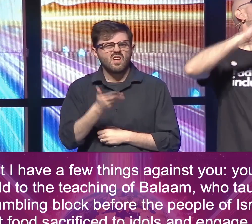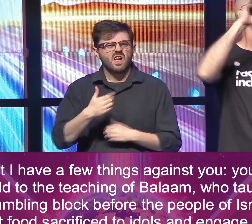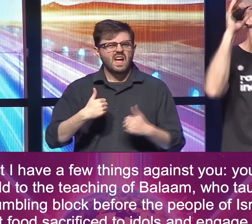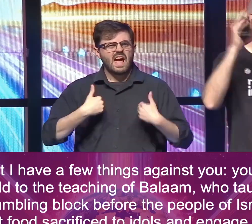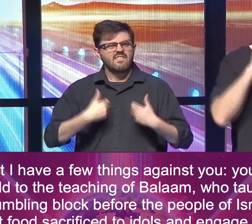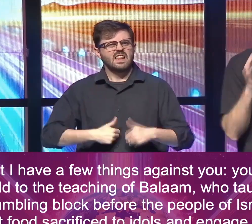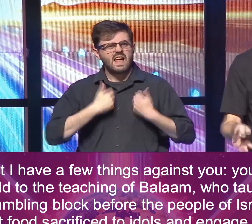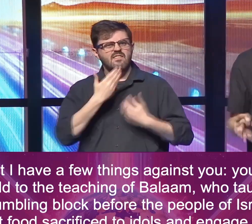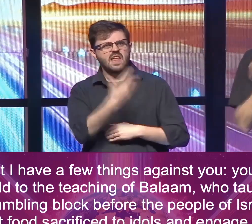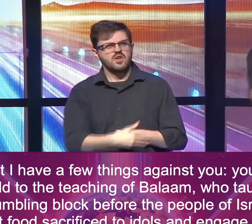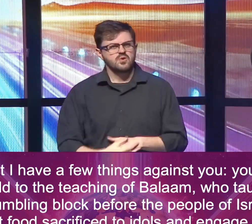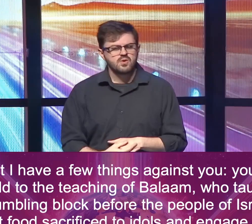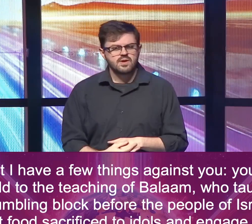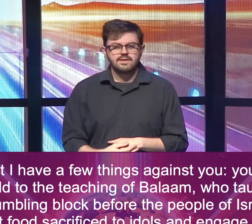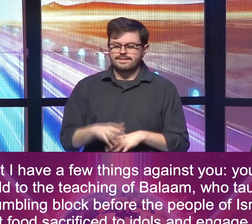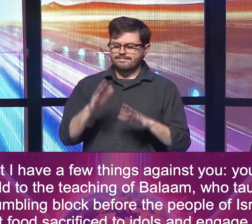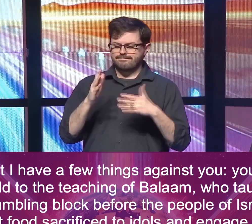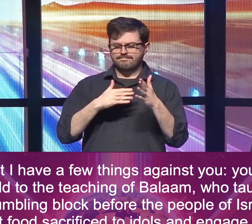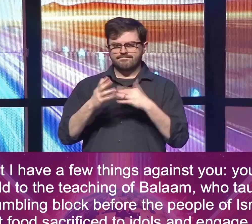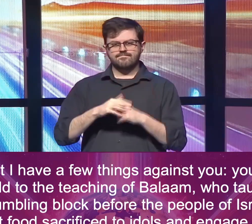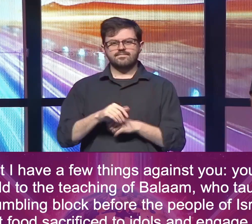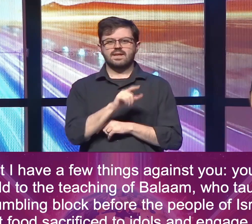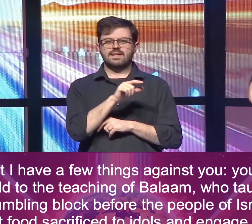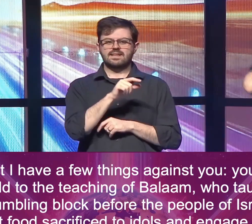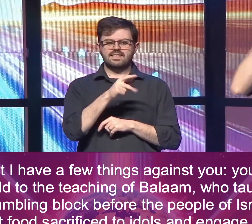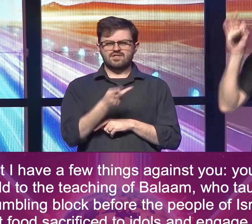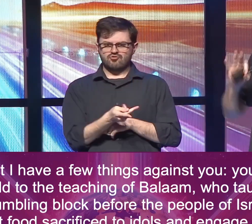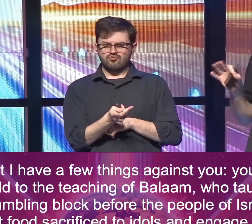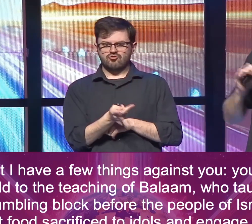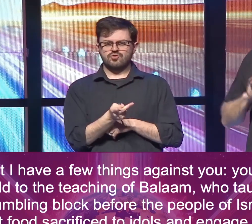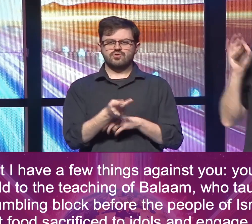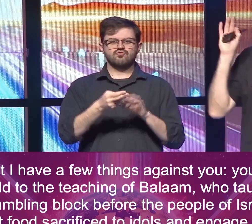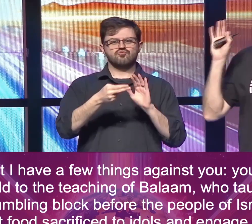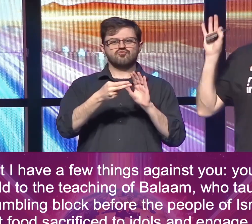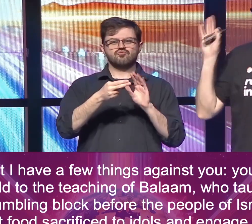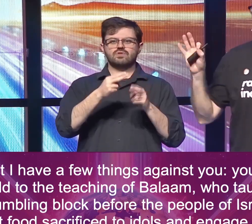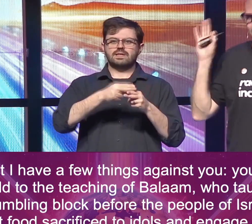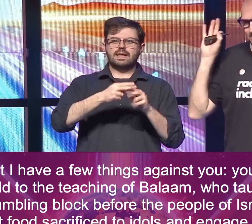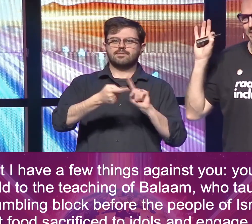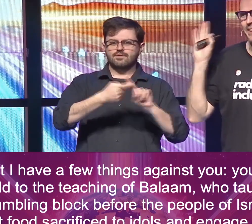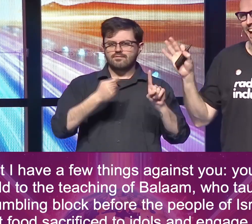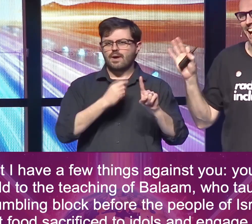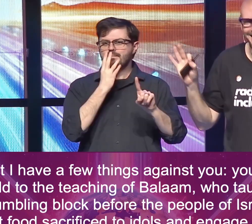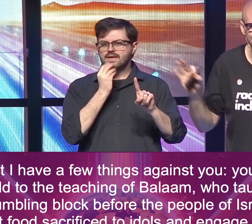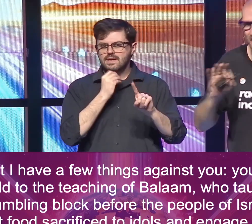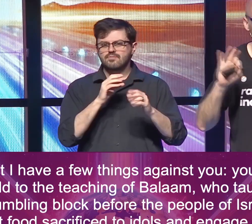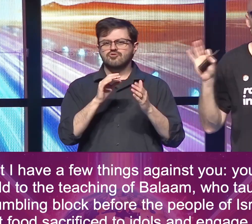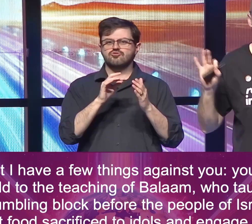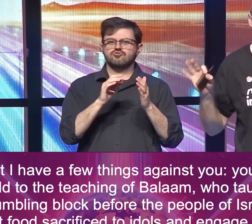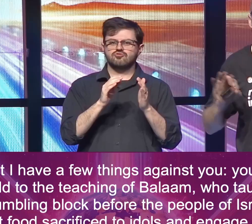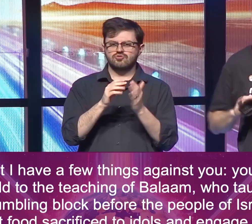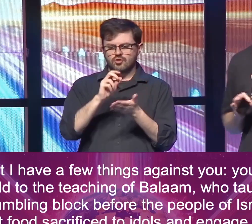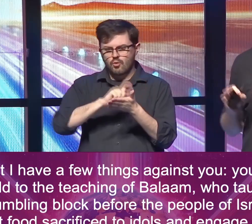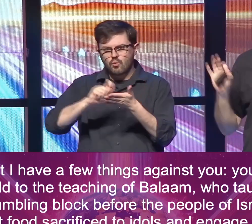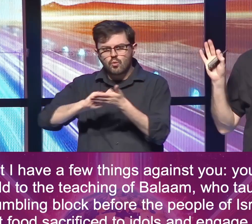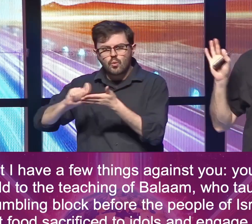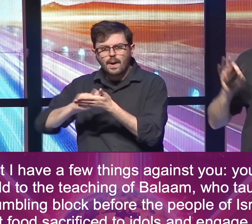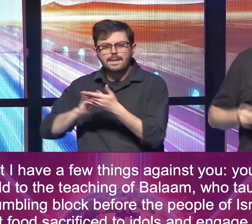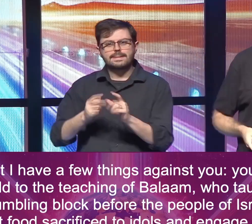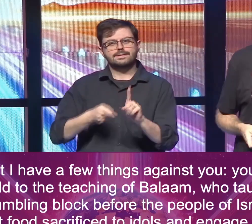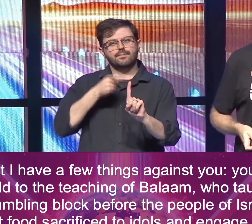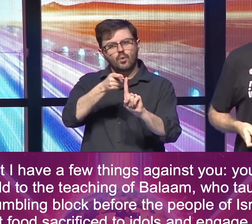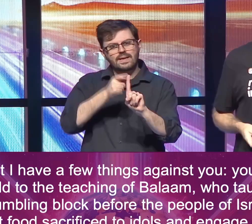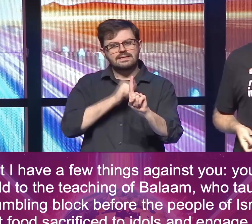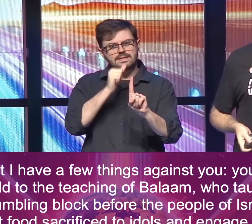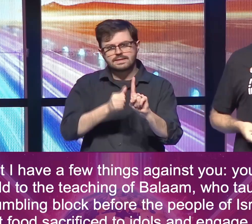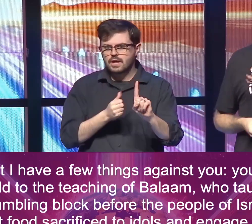are terms that refer to a story in the Hebrew scripture, okay? But all you need to know is they're not good, okay? It's not a good idea to be called Balaam,